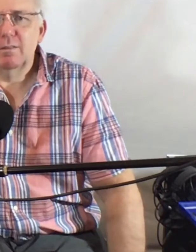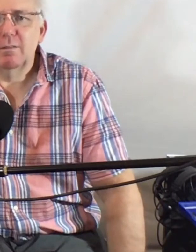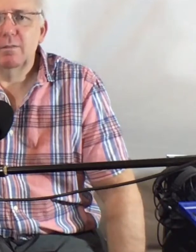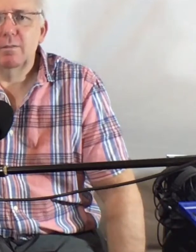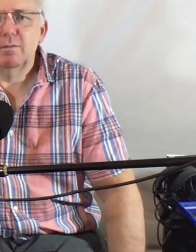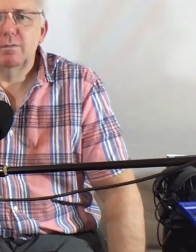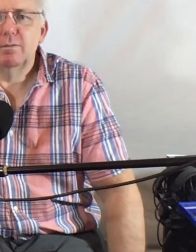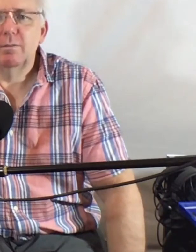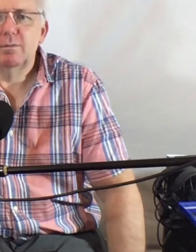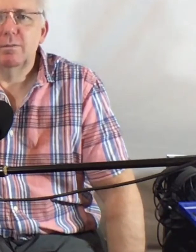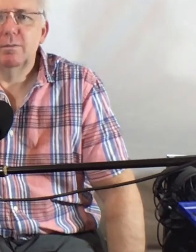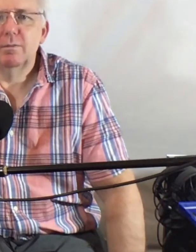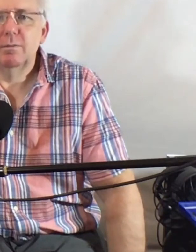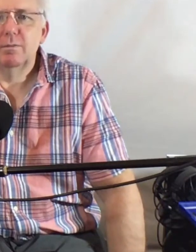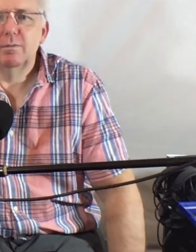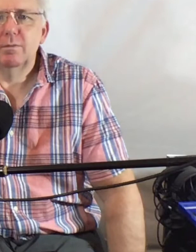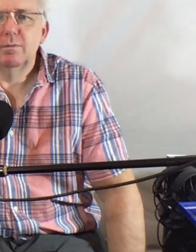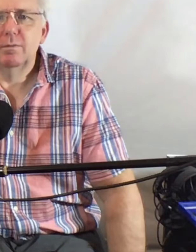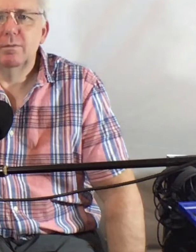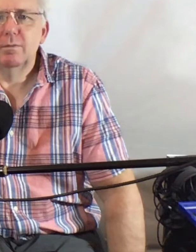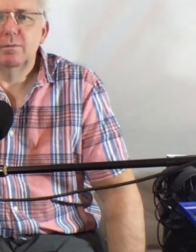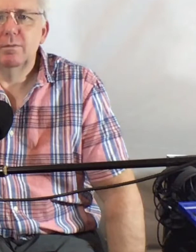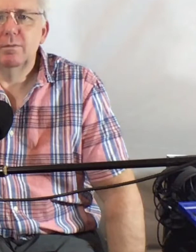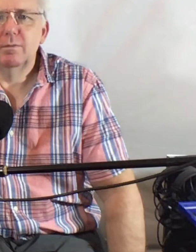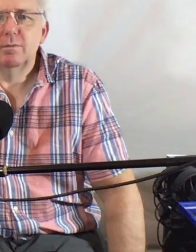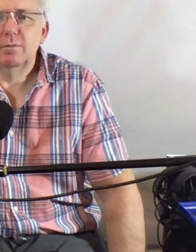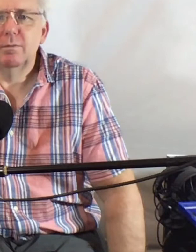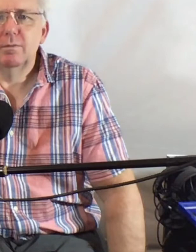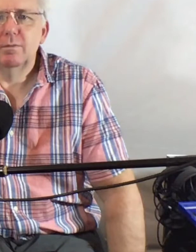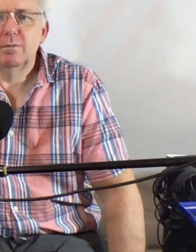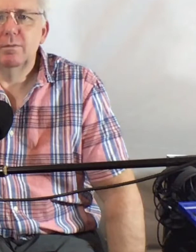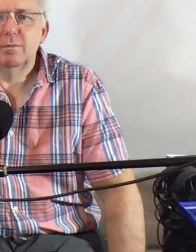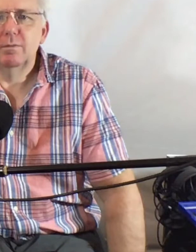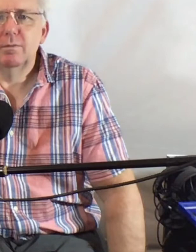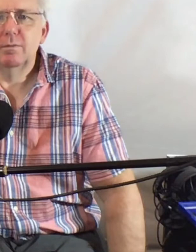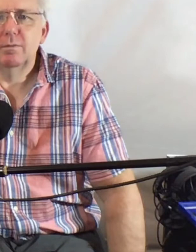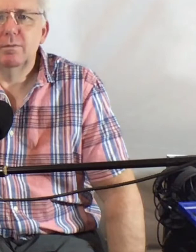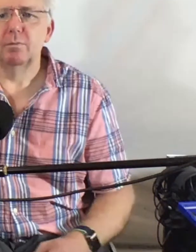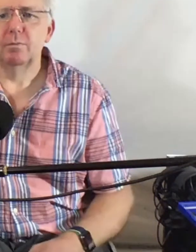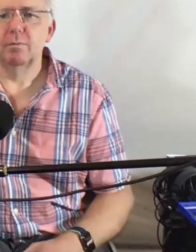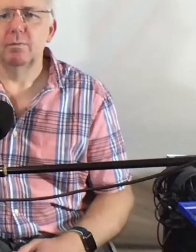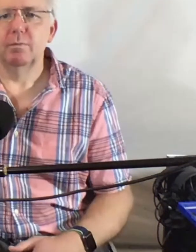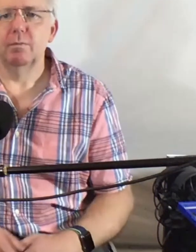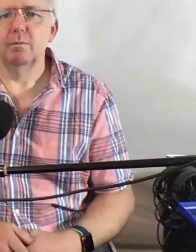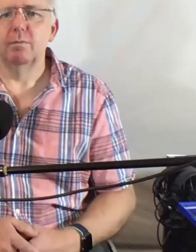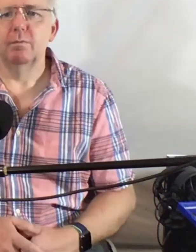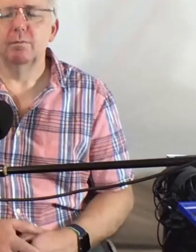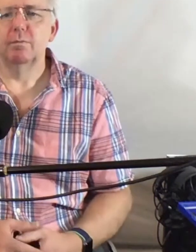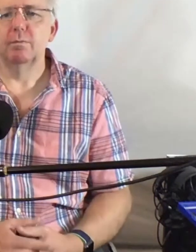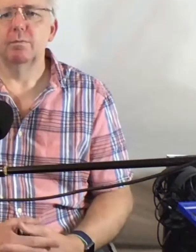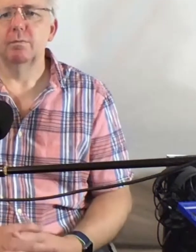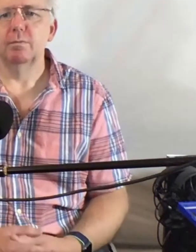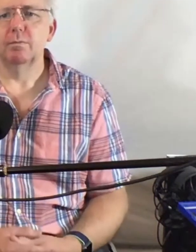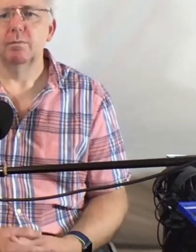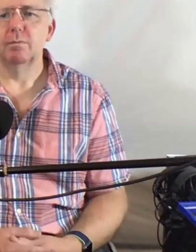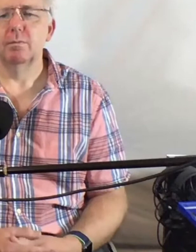great thing about the app, like I say, is it's automated. It's not dependent on anybody else. I'm going to